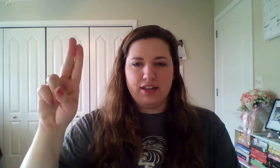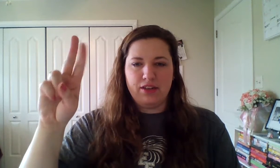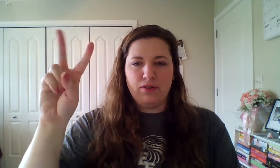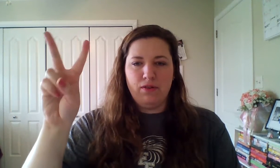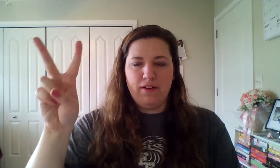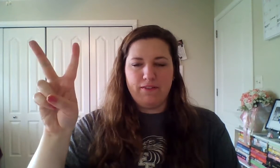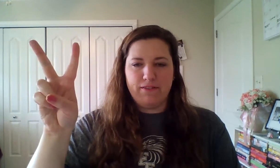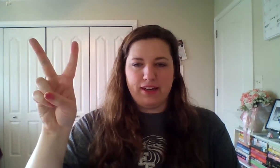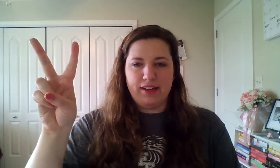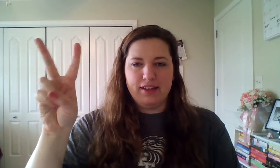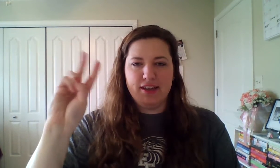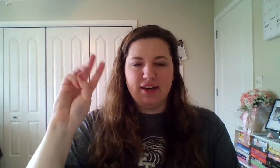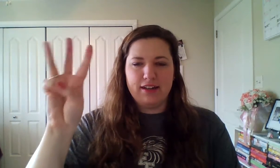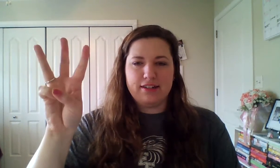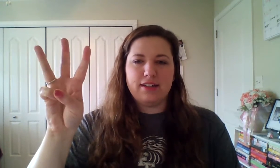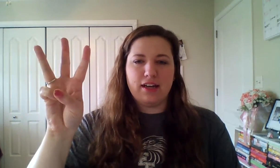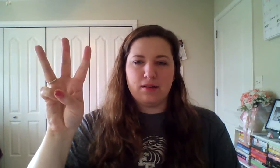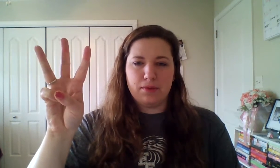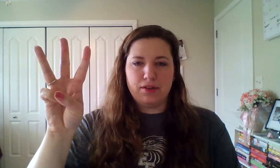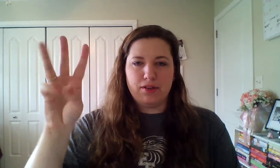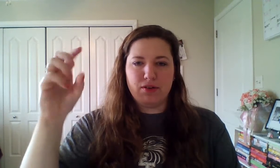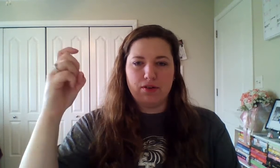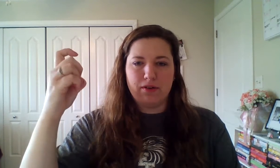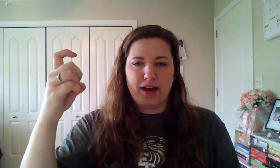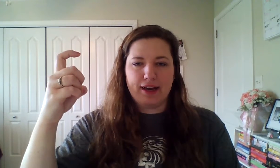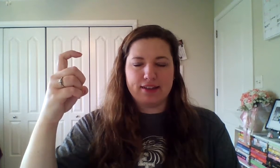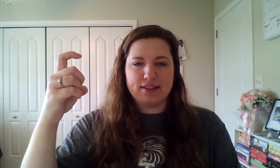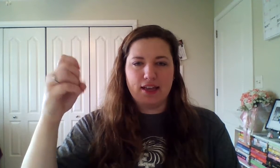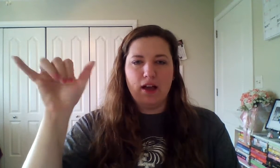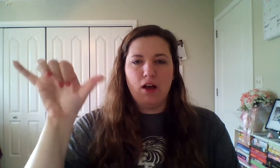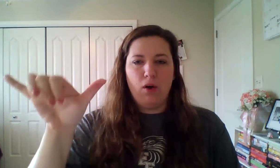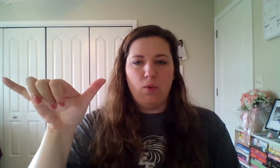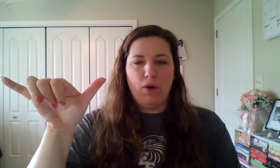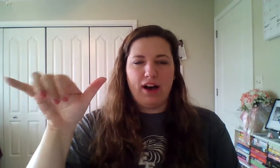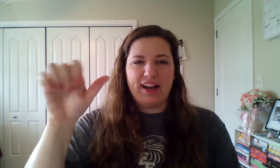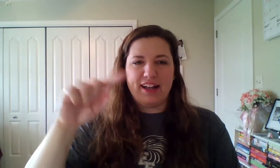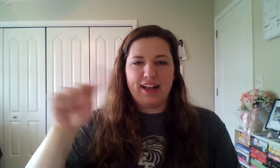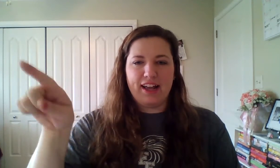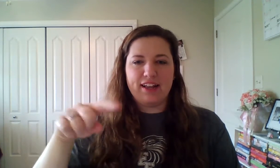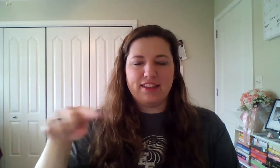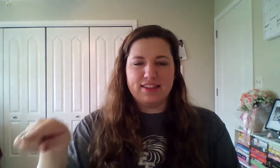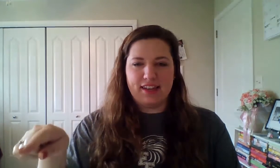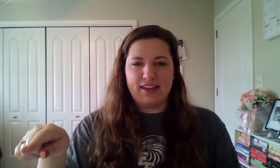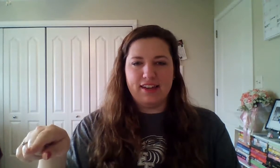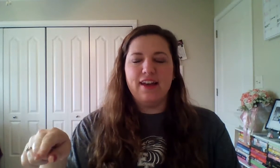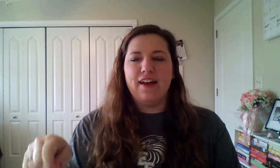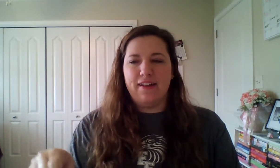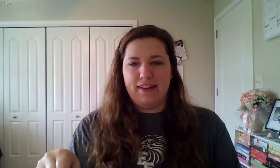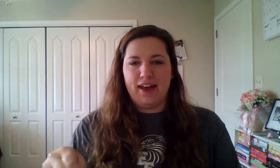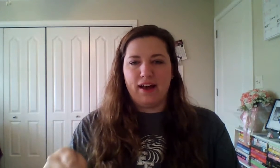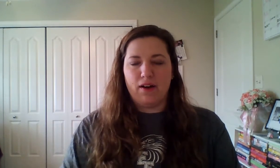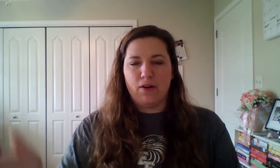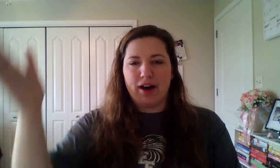U, V, W, X, Y, and Z. Now